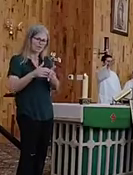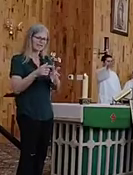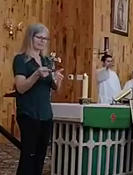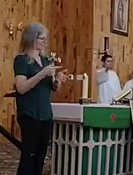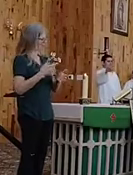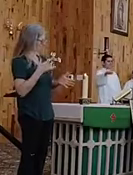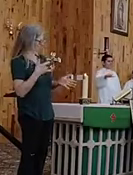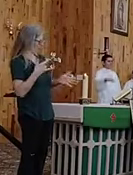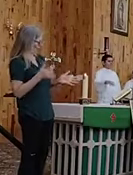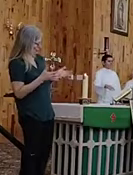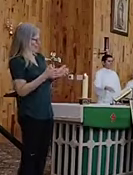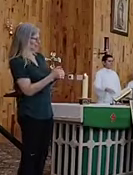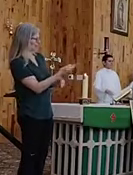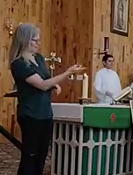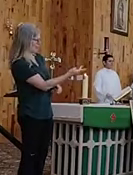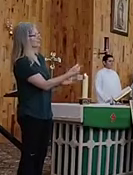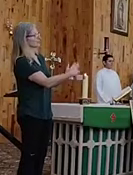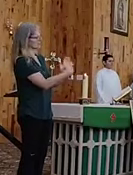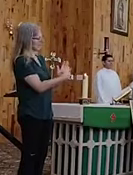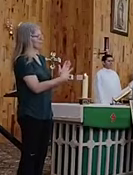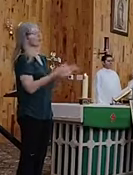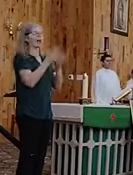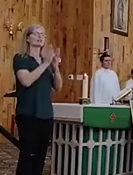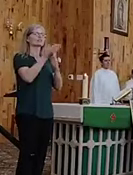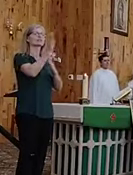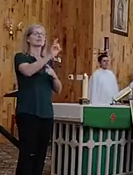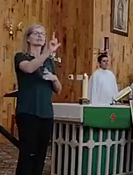you. And we ask this Christ, the Lord.